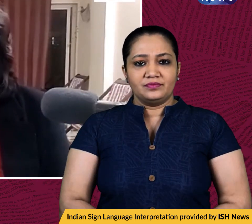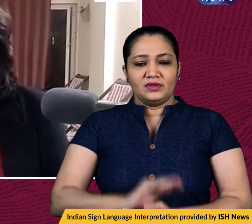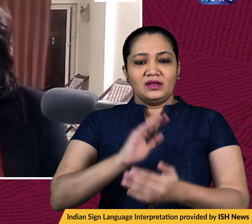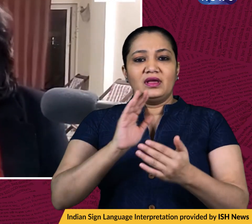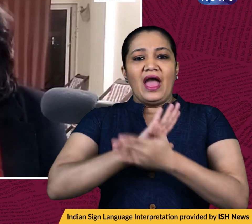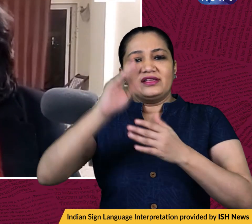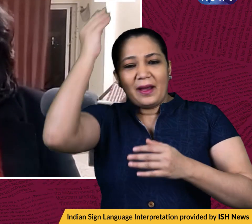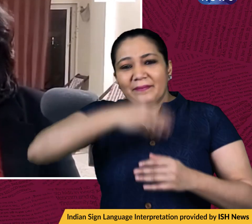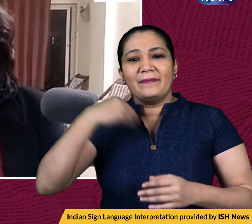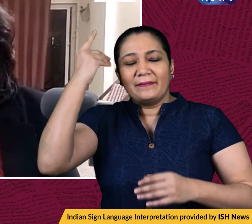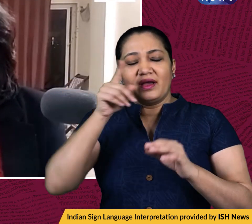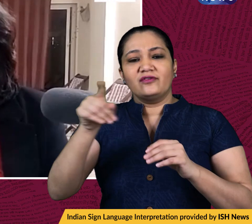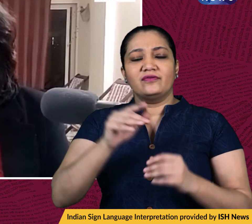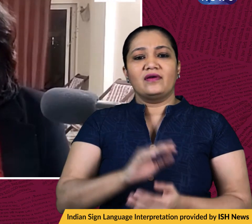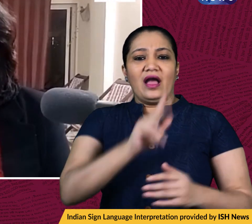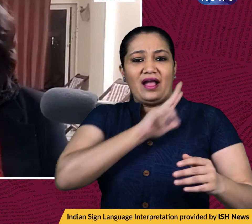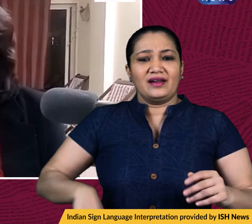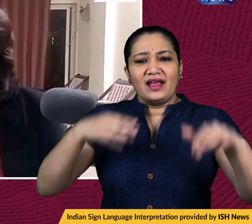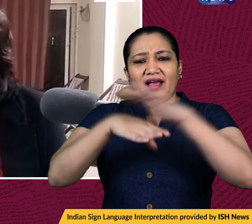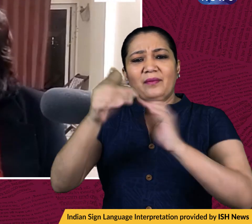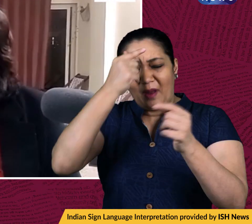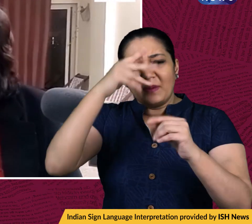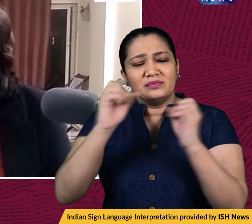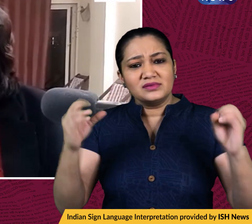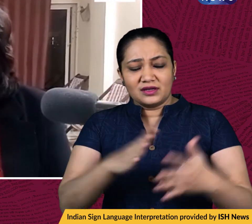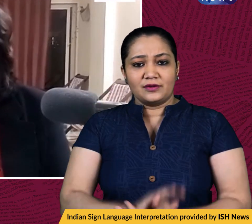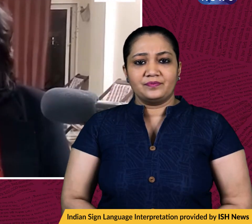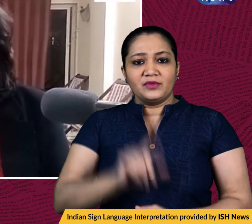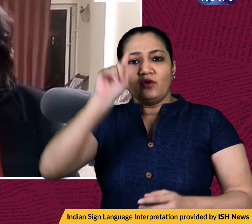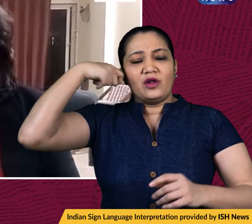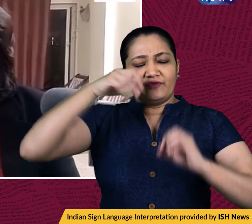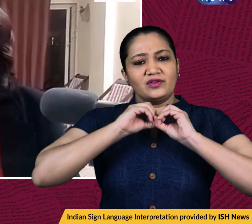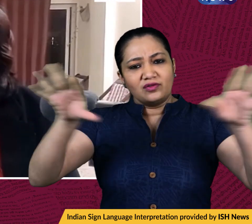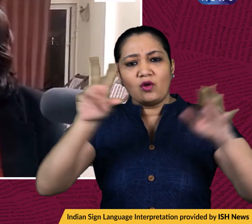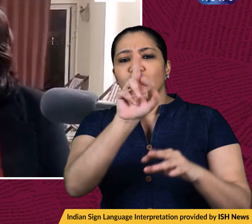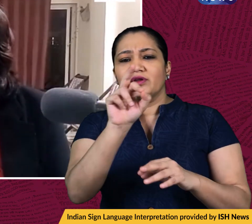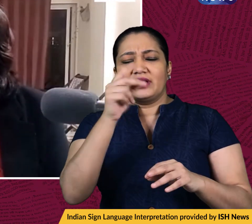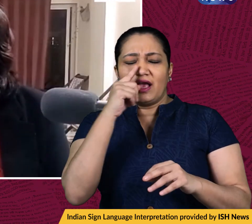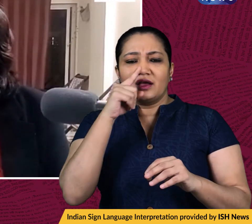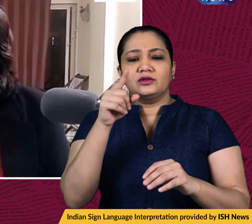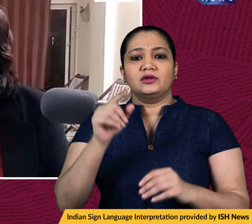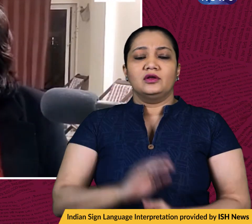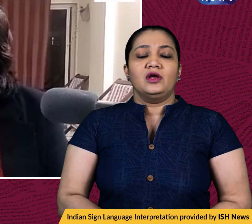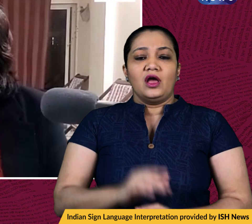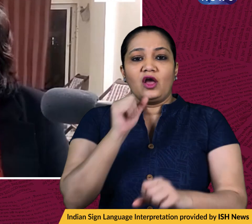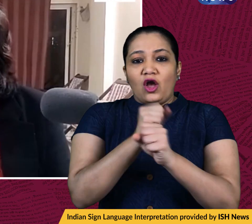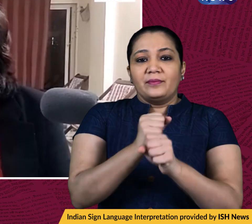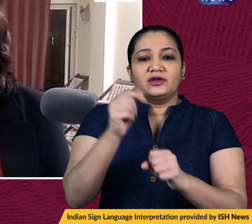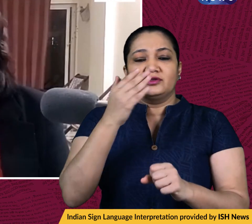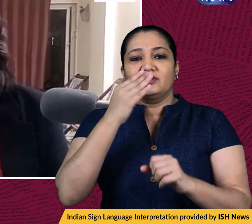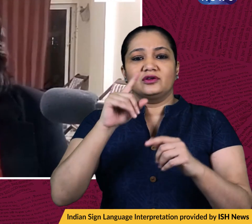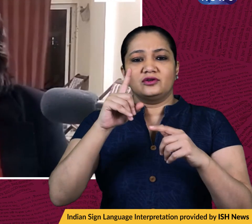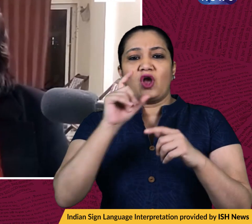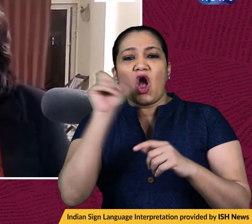the hijab row that's going on in the state of Karnataka. In a viral video, 20 girls of Government Junior College in